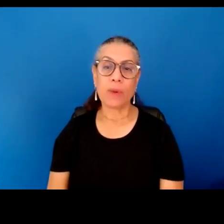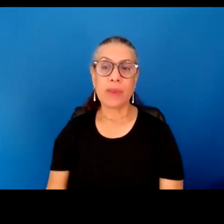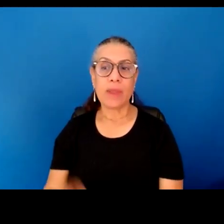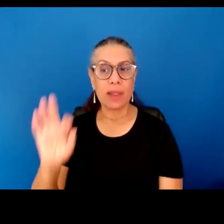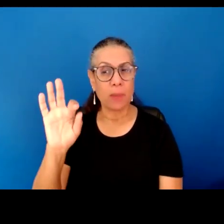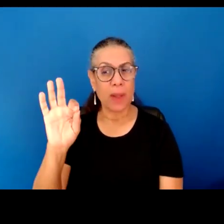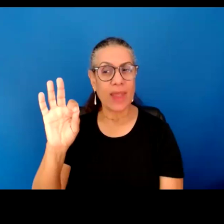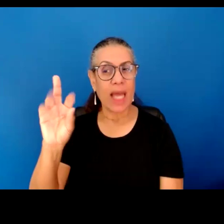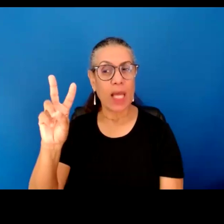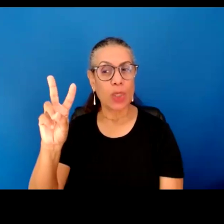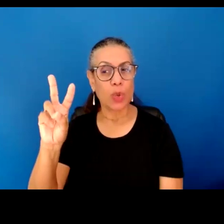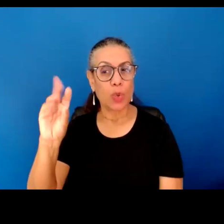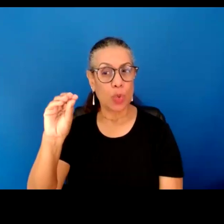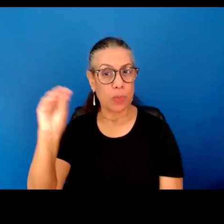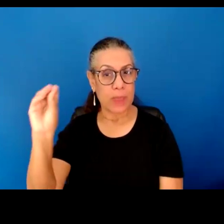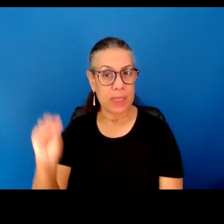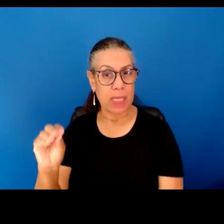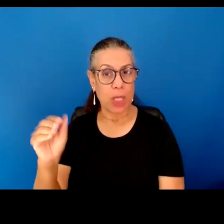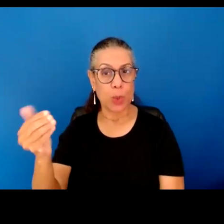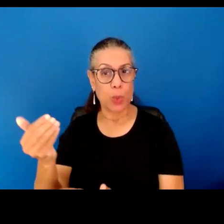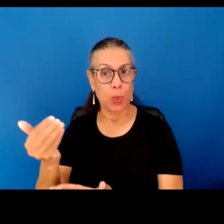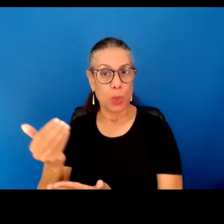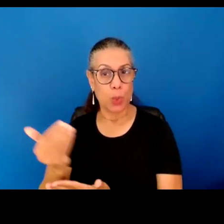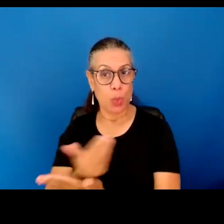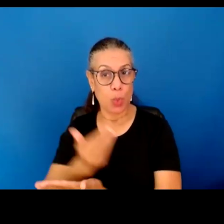92% new hiring. Of course,